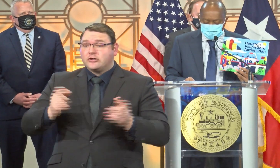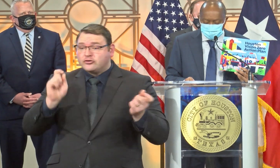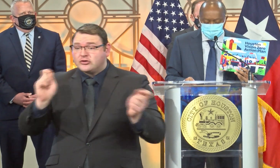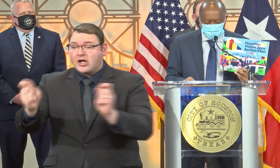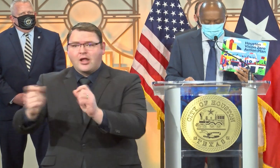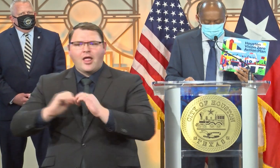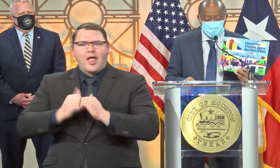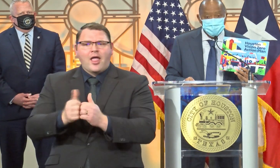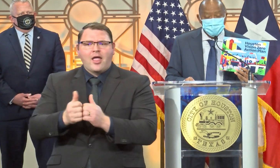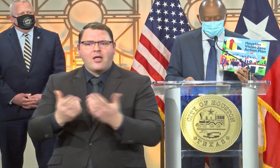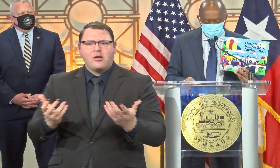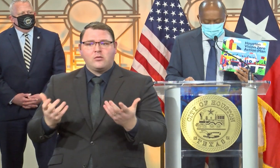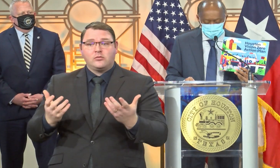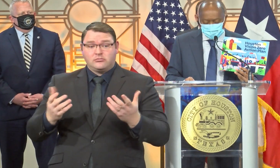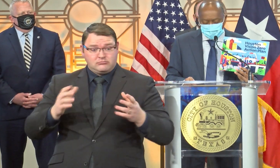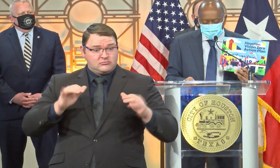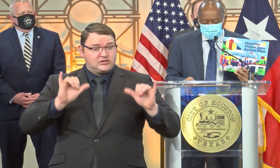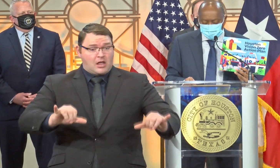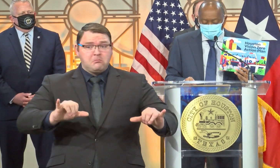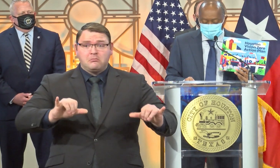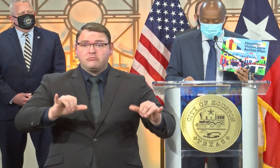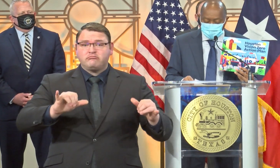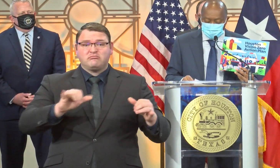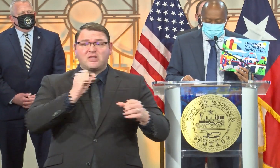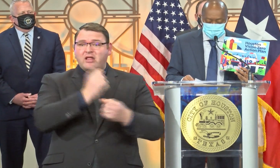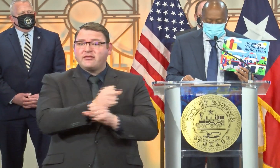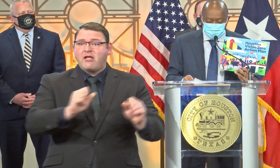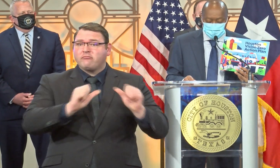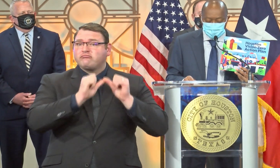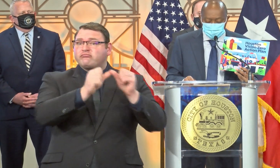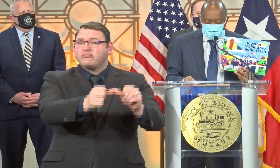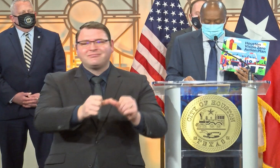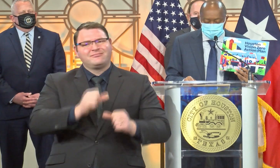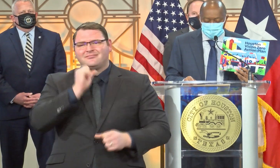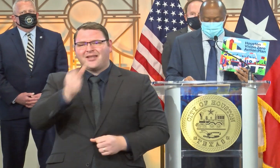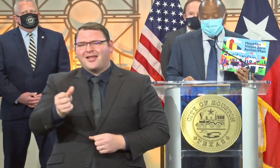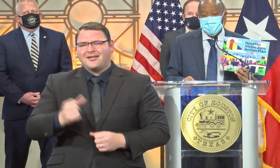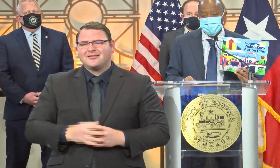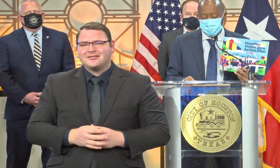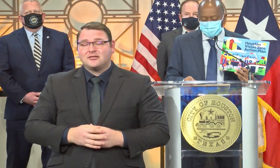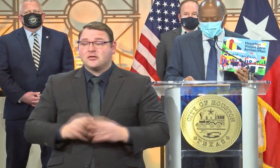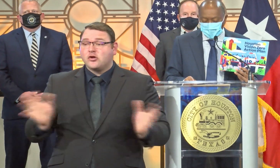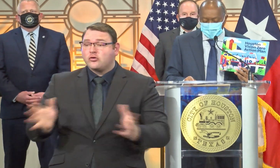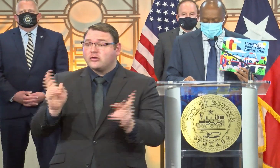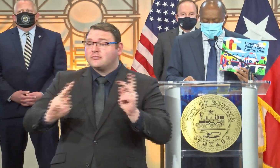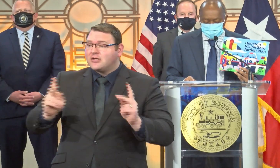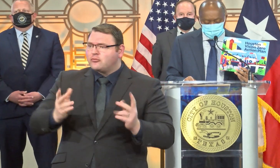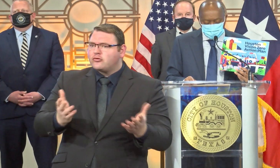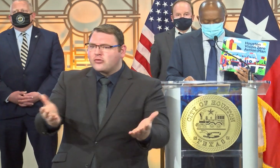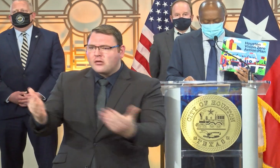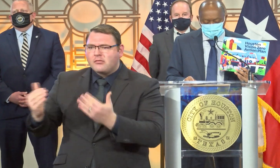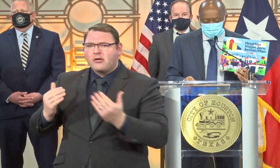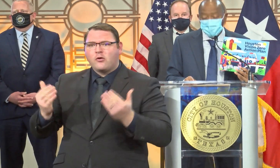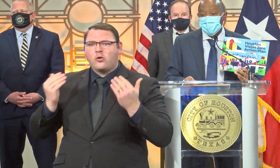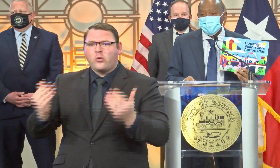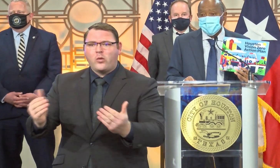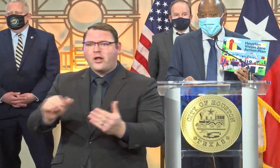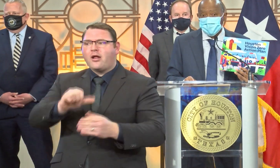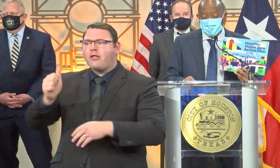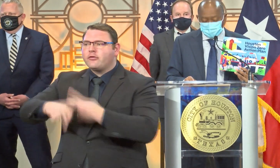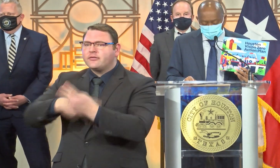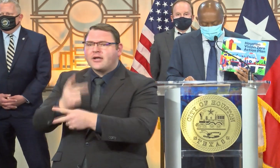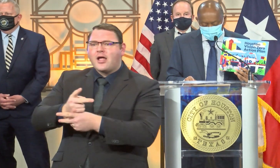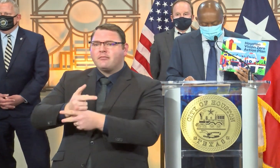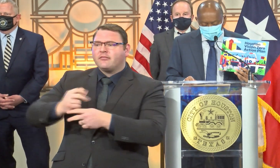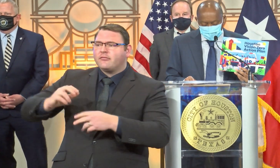aren't safe for all of us. And we cannot encourage people to use other modes of transportation if our streets don't